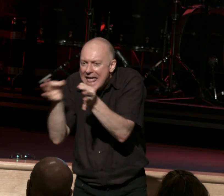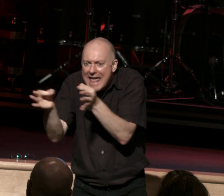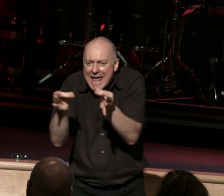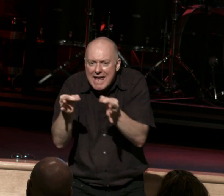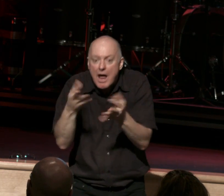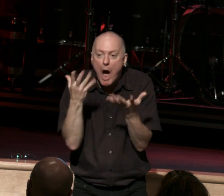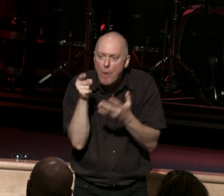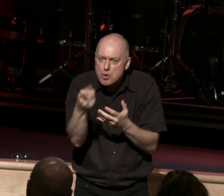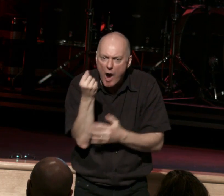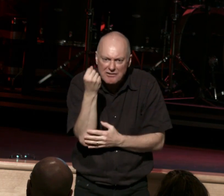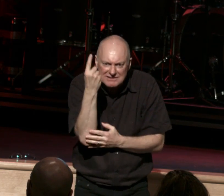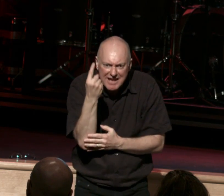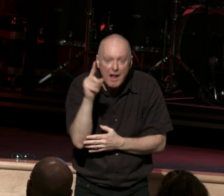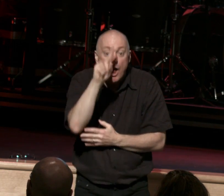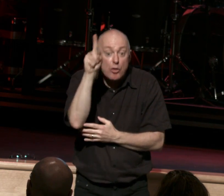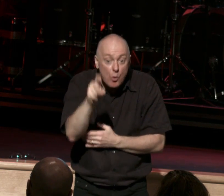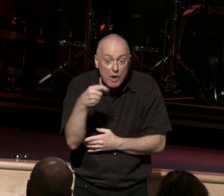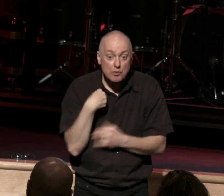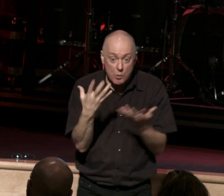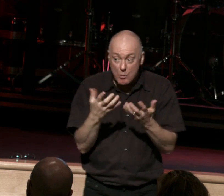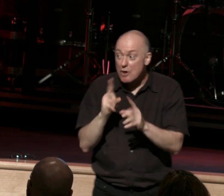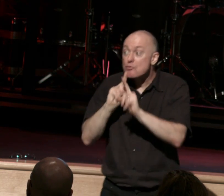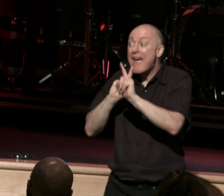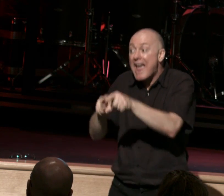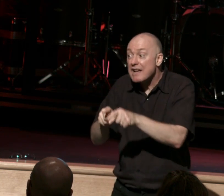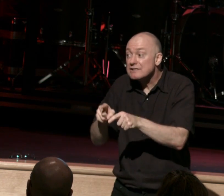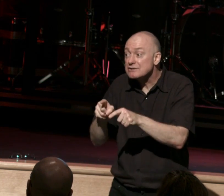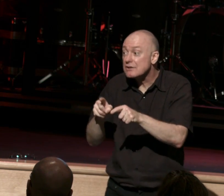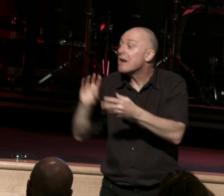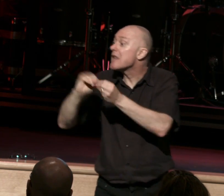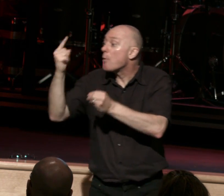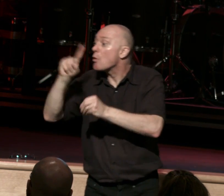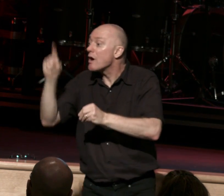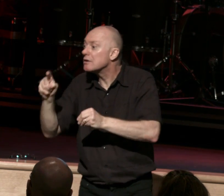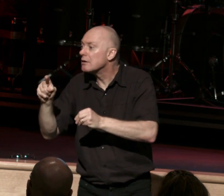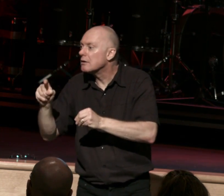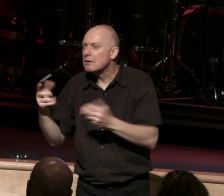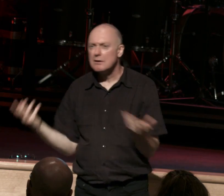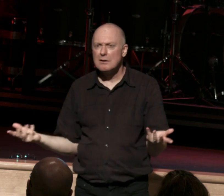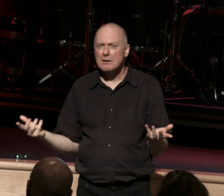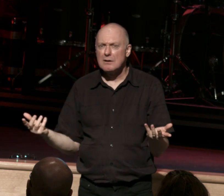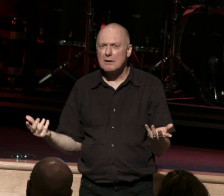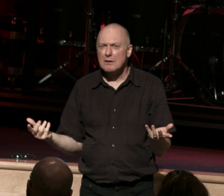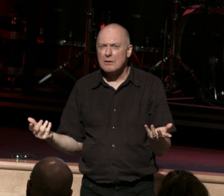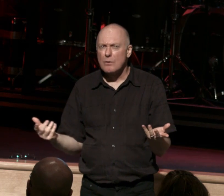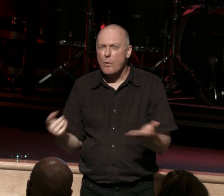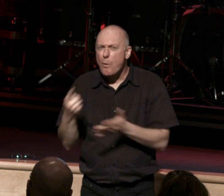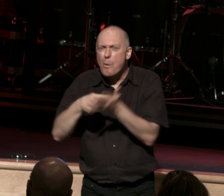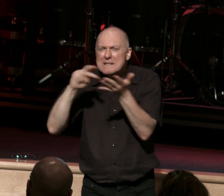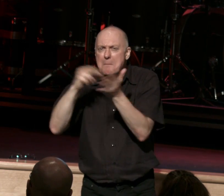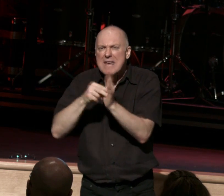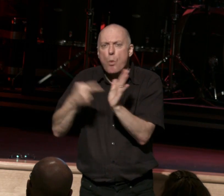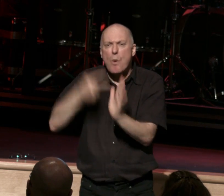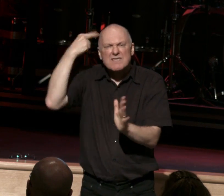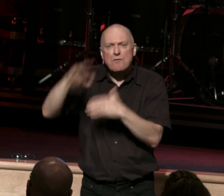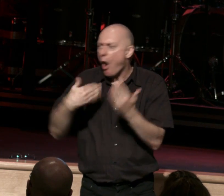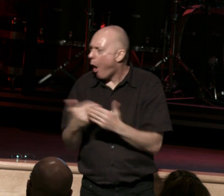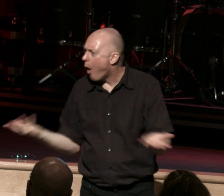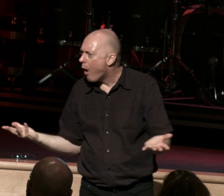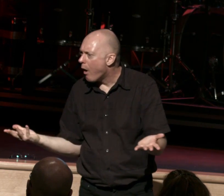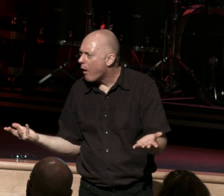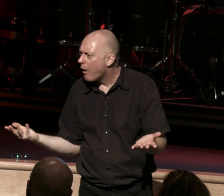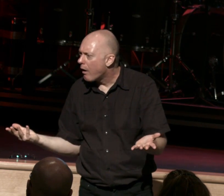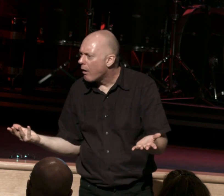unpack it. We're going to understand it. The question we're seeking to answer overall today is, what's the deal with the once-for-all sacrifice? What's the